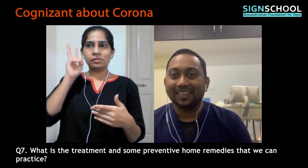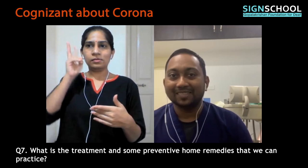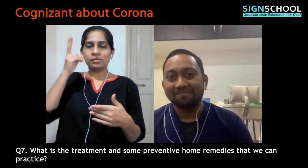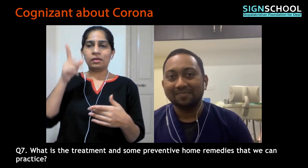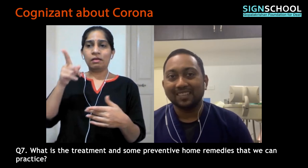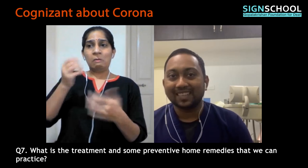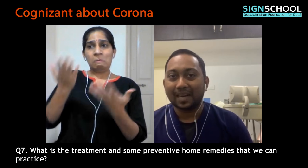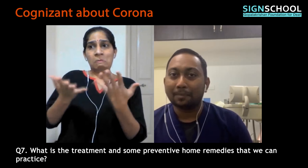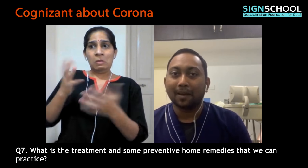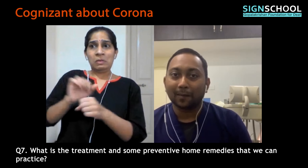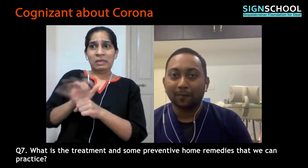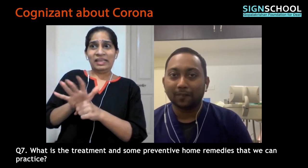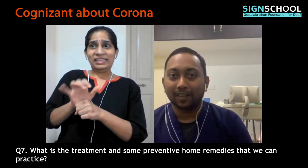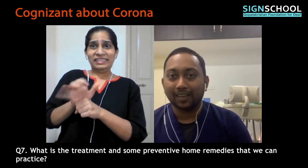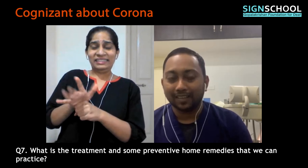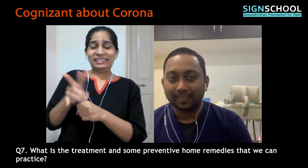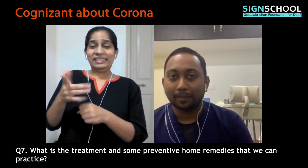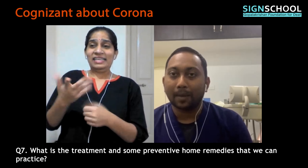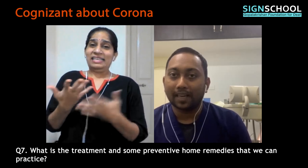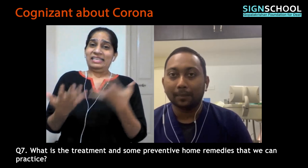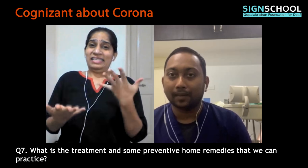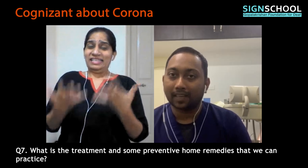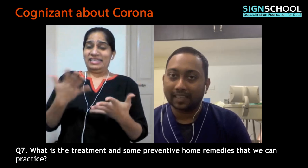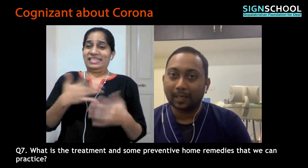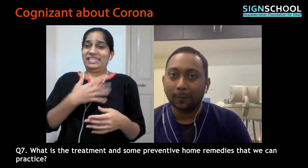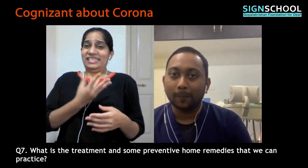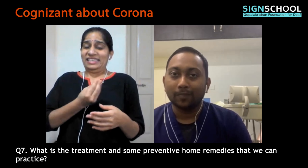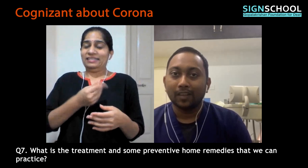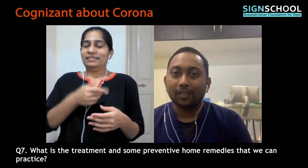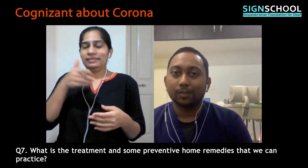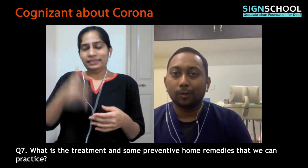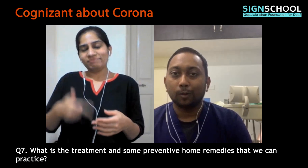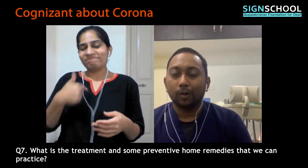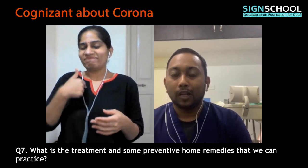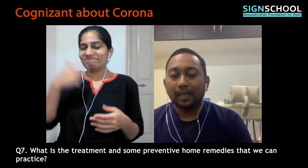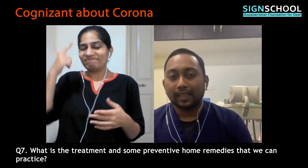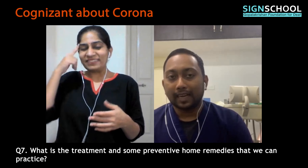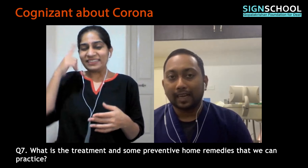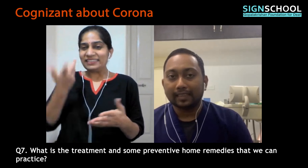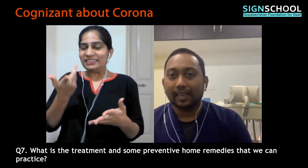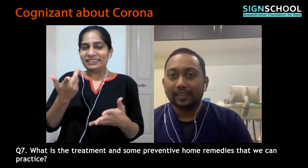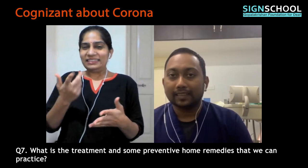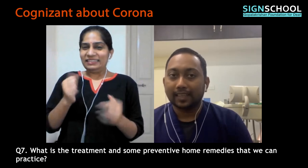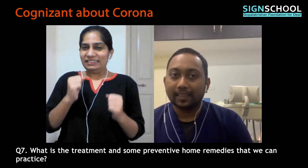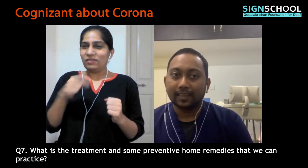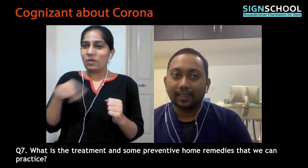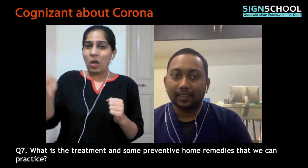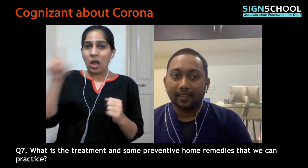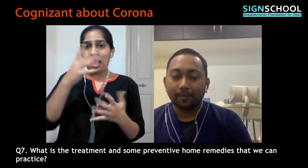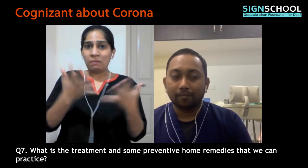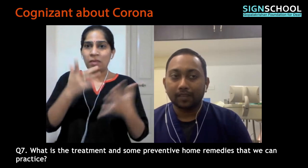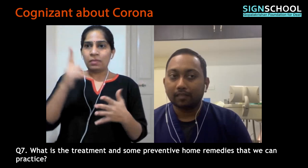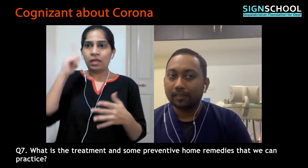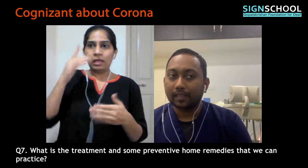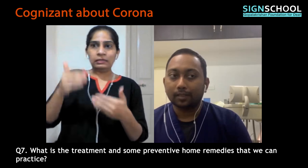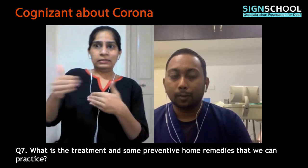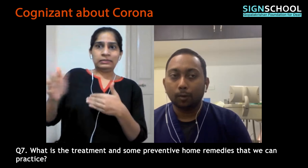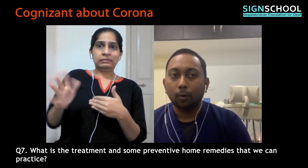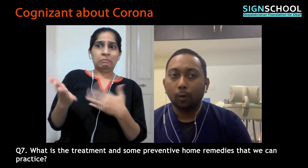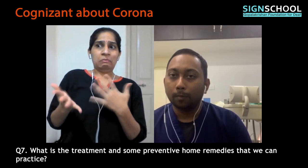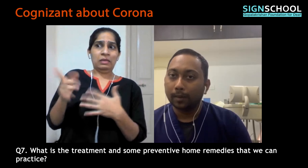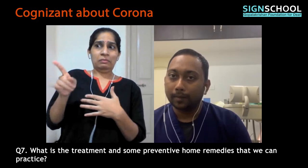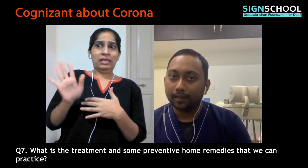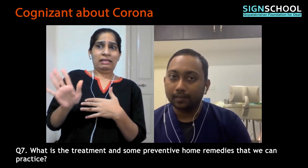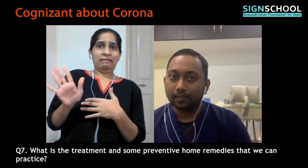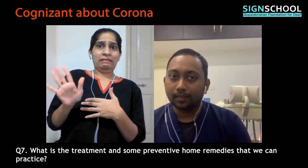That is the sad part of the pandemic right now. So the other thing, there's